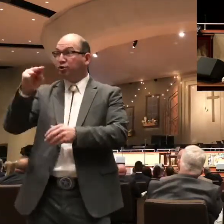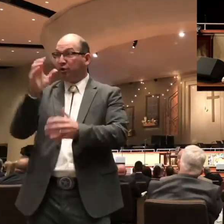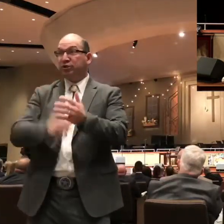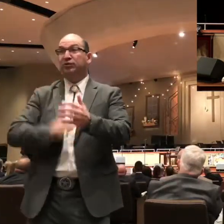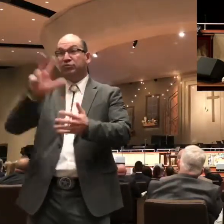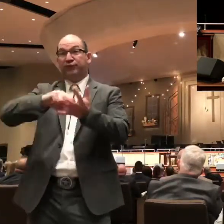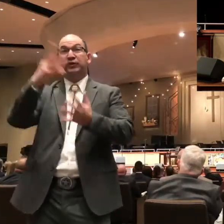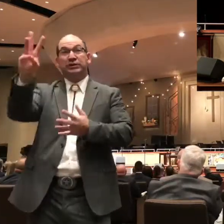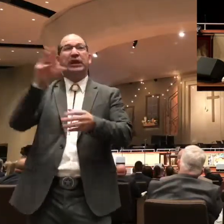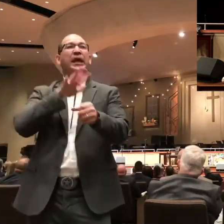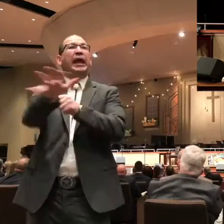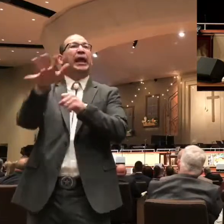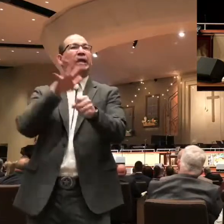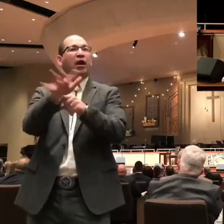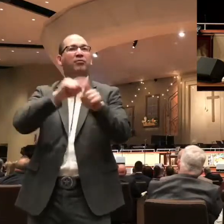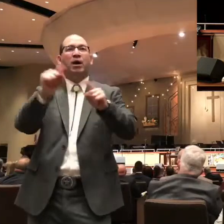3:16.